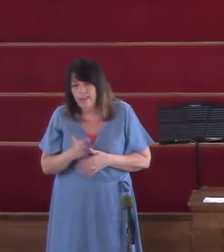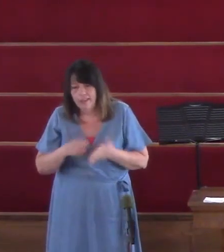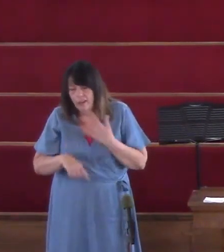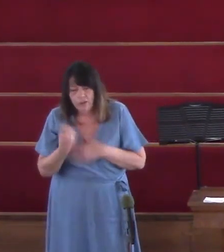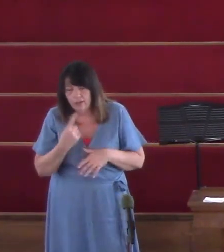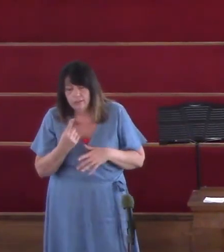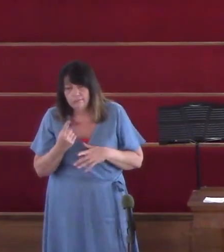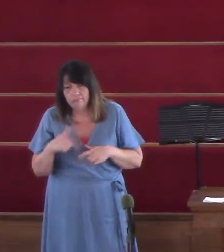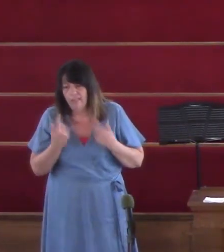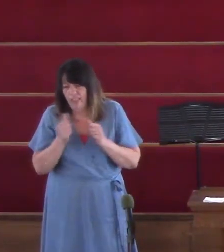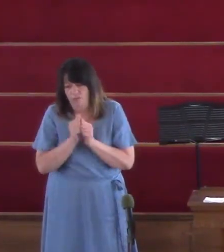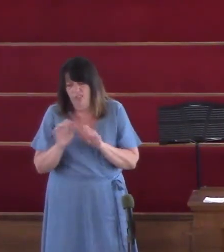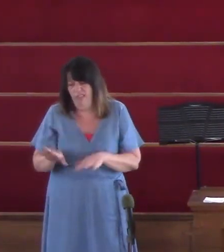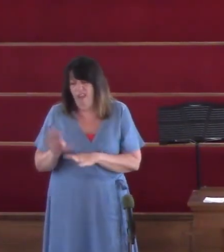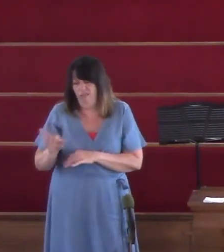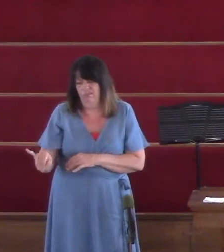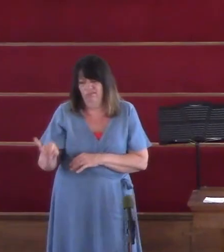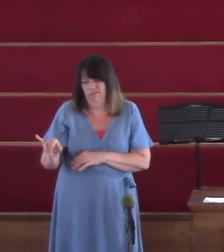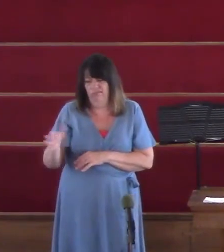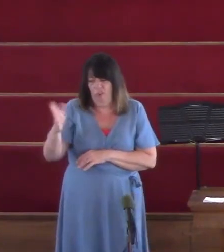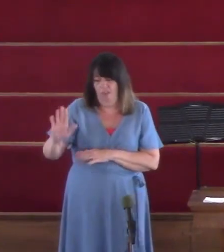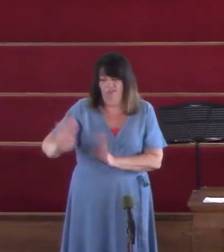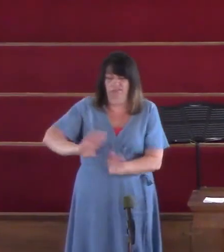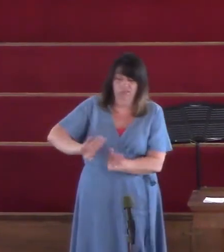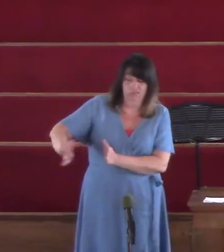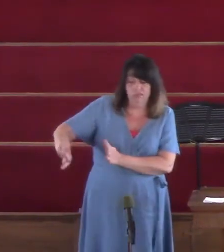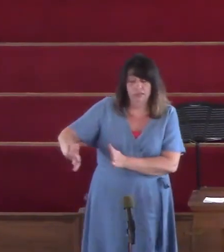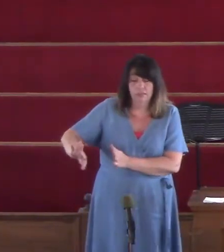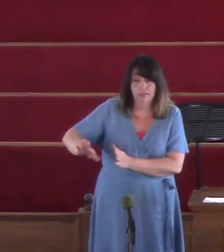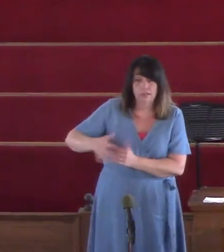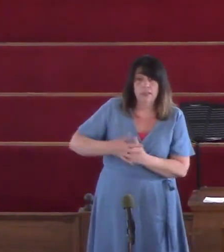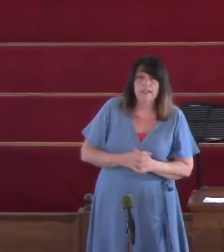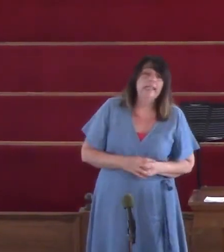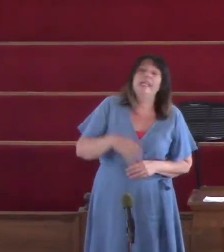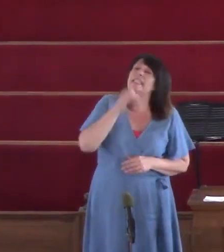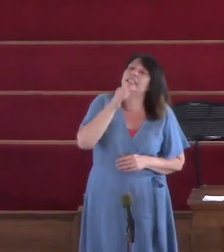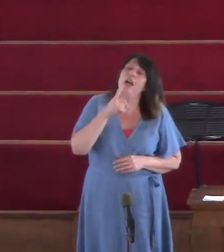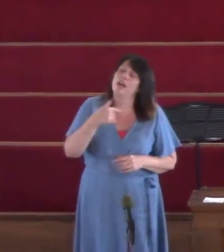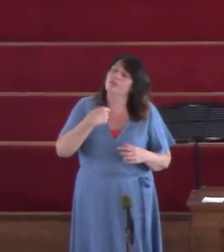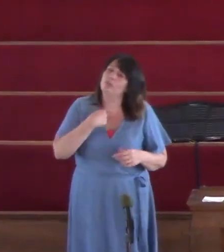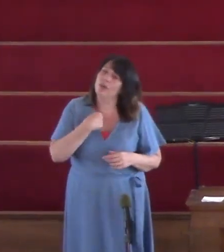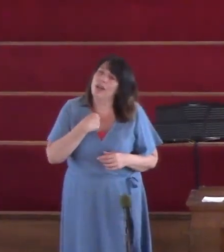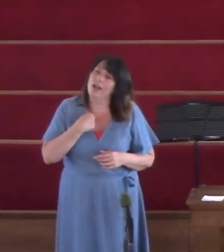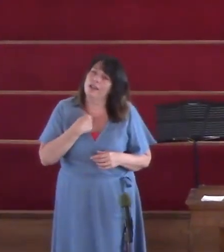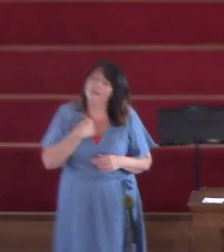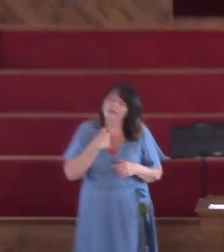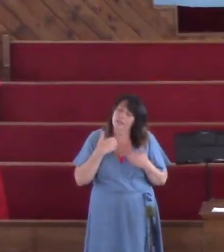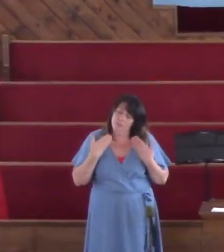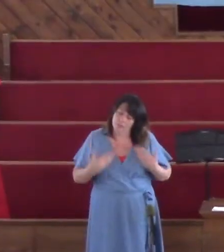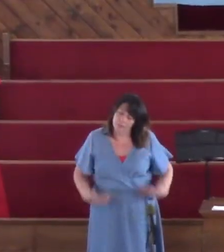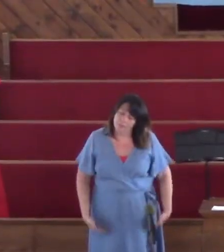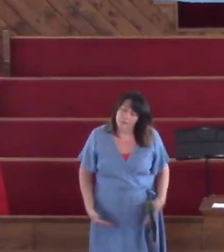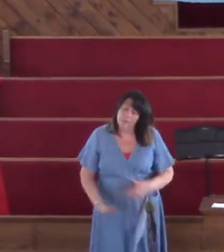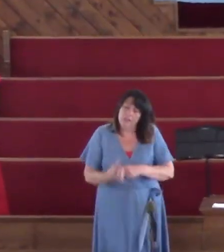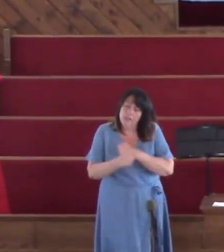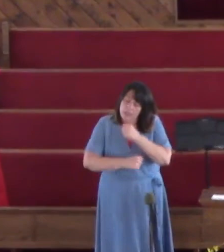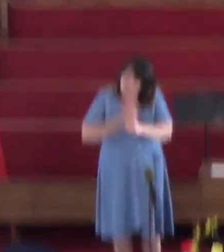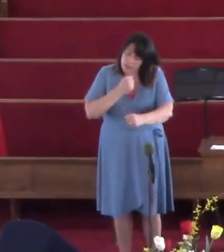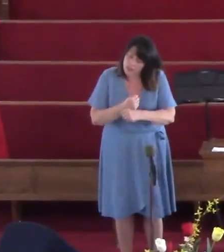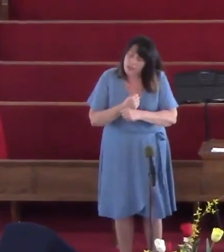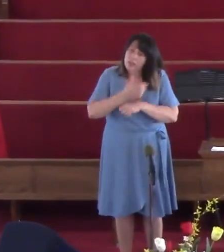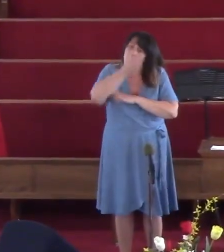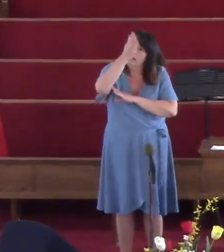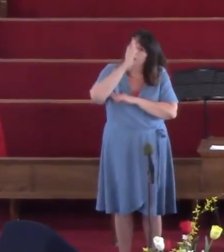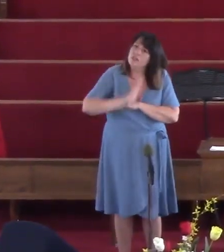Live with that. I'll tell you what, it's not in what I am, my friend, this morning. There's a God that's greater than